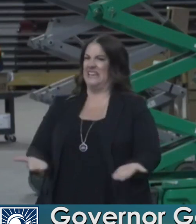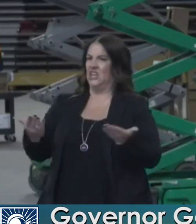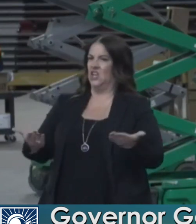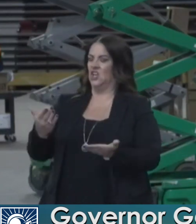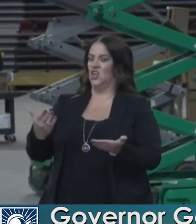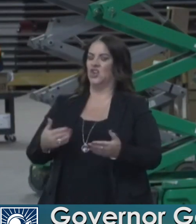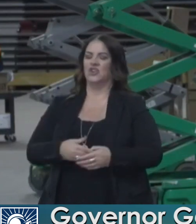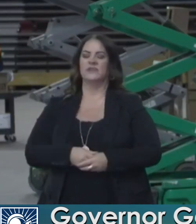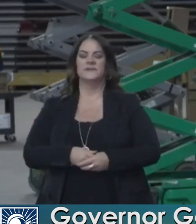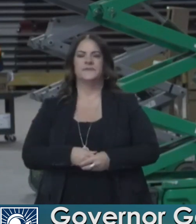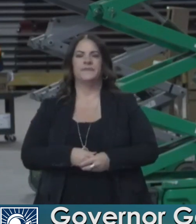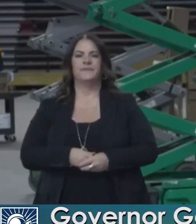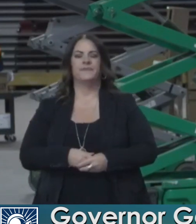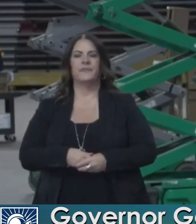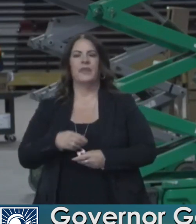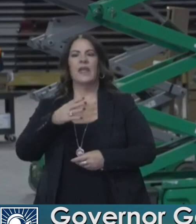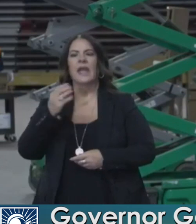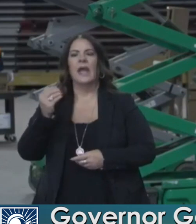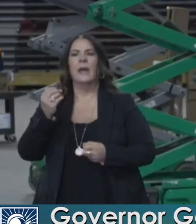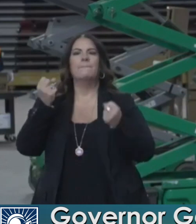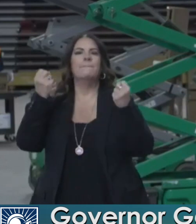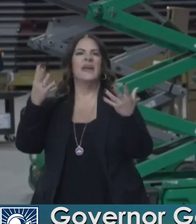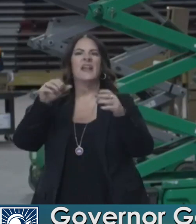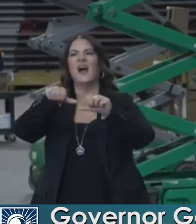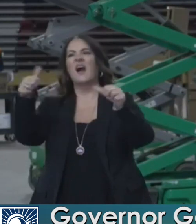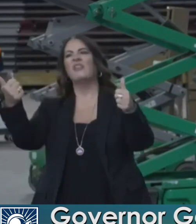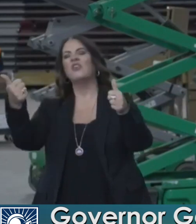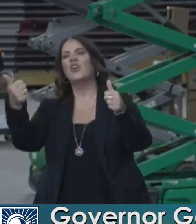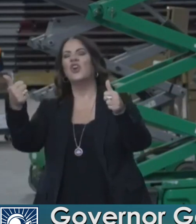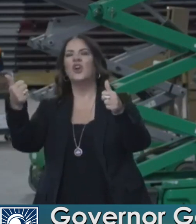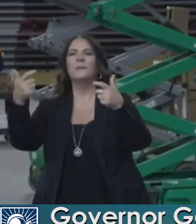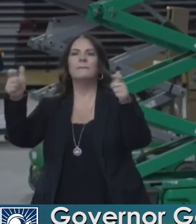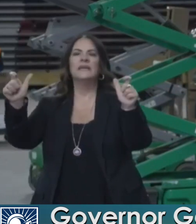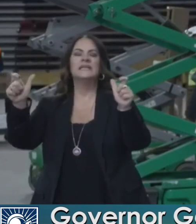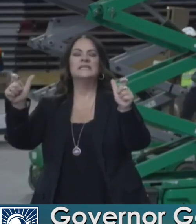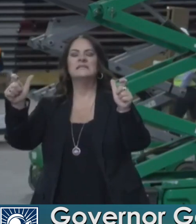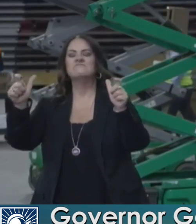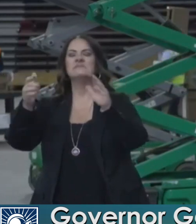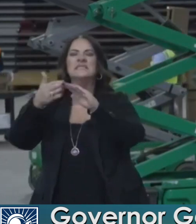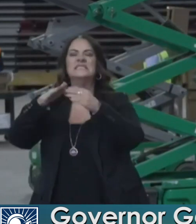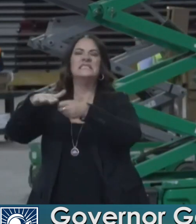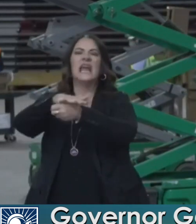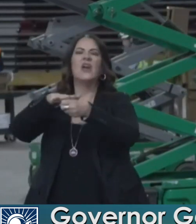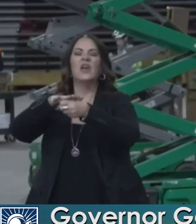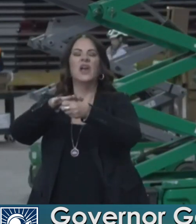in every major region in the state of California. Those